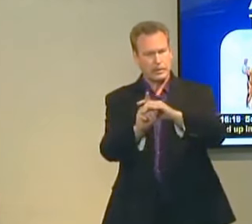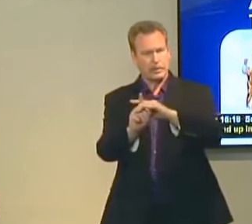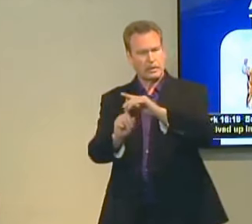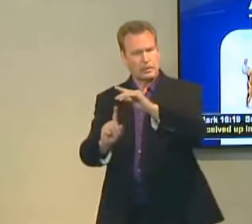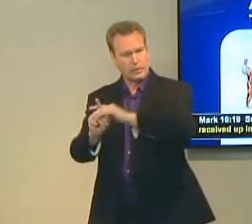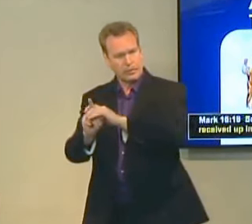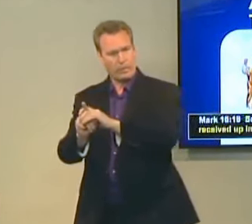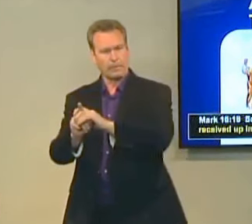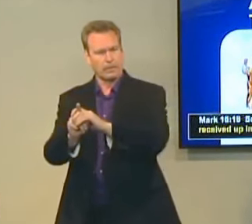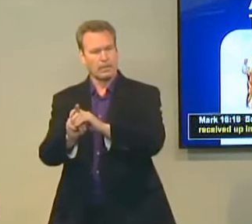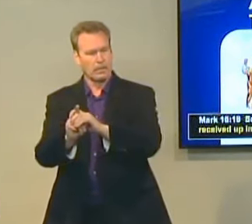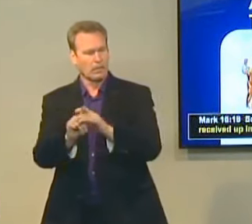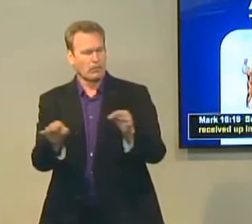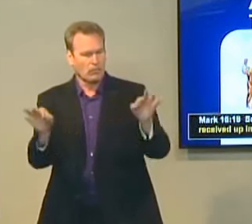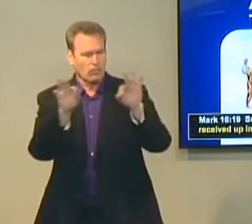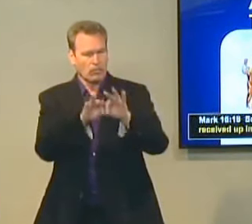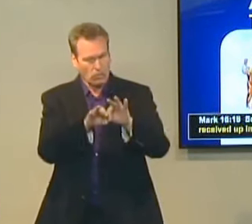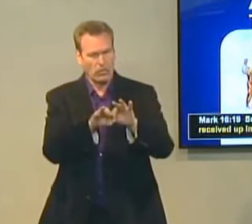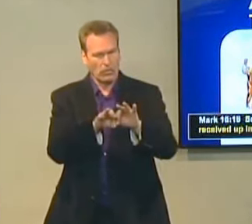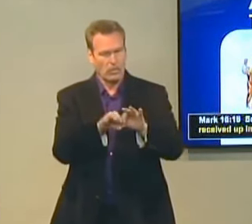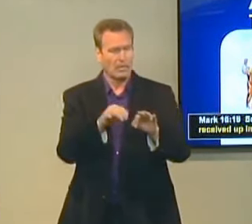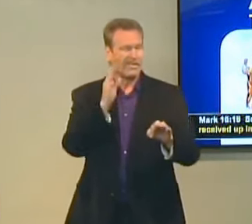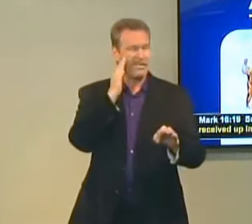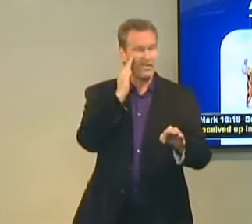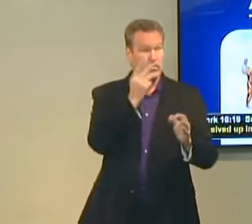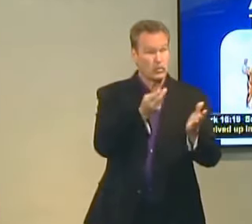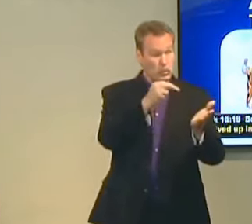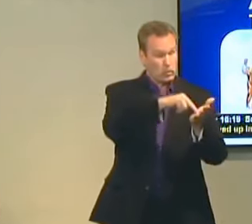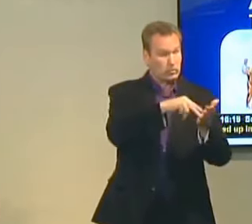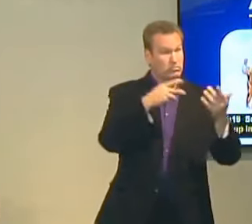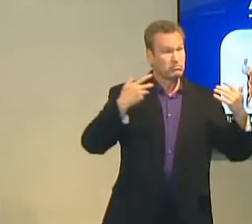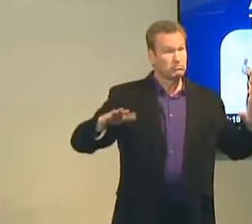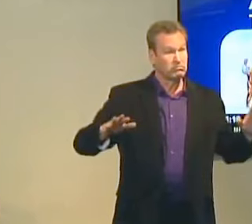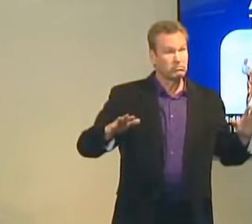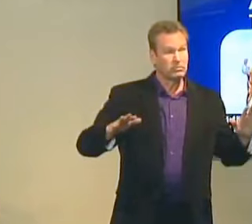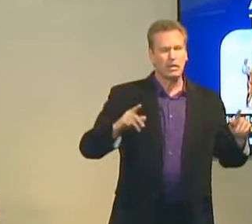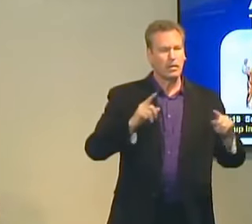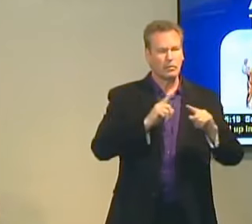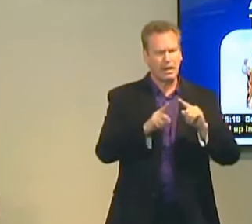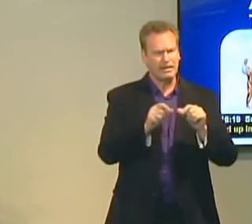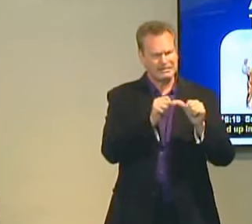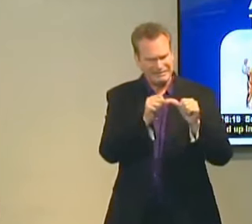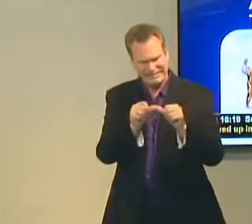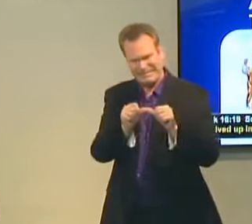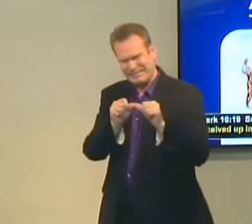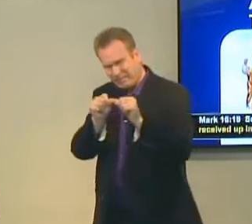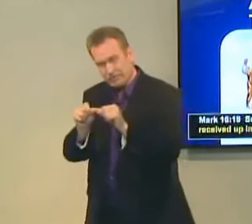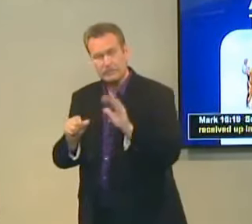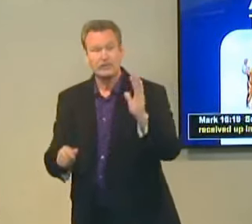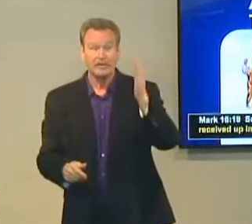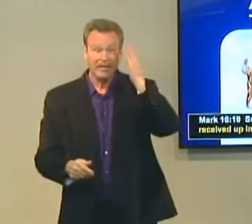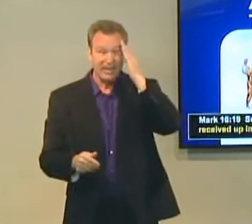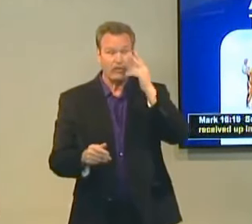So Luke's stories. Of these appearances. Are very important. Because of what. Didn't just end. With the resurrection.